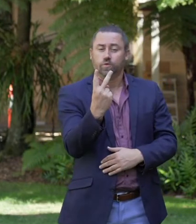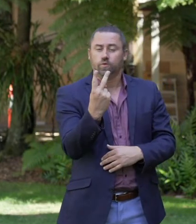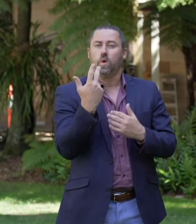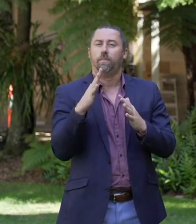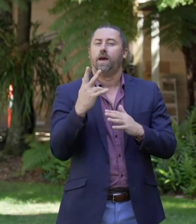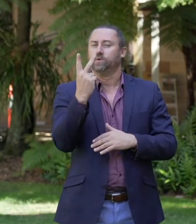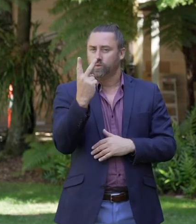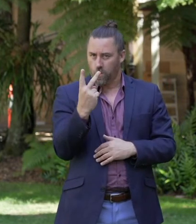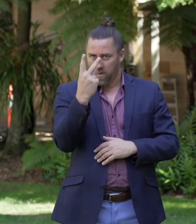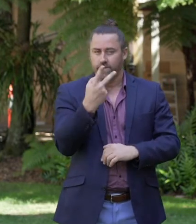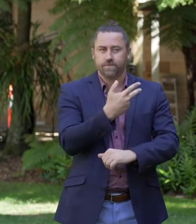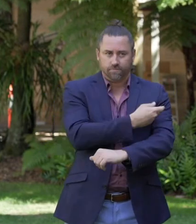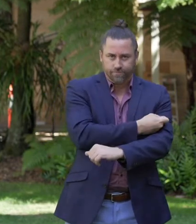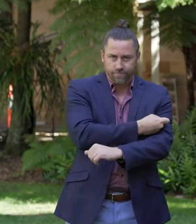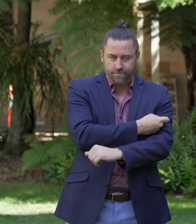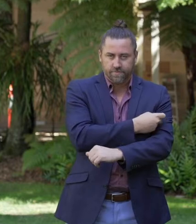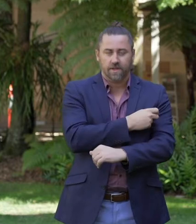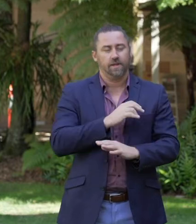of vaccine, and